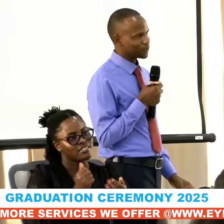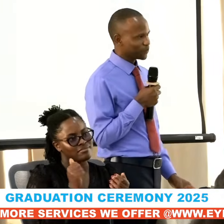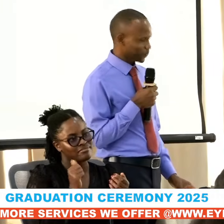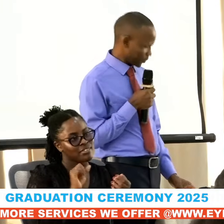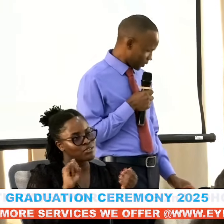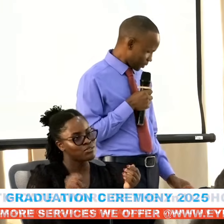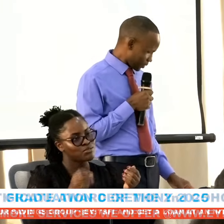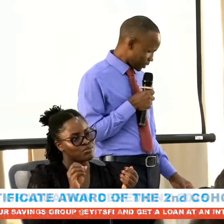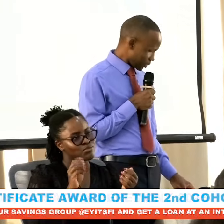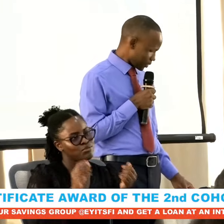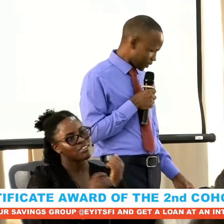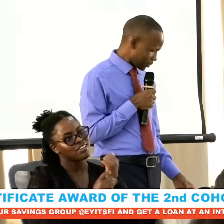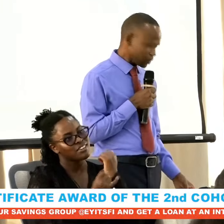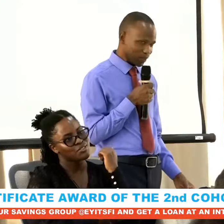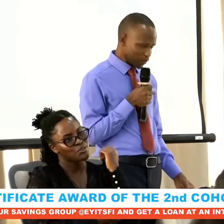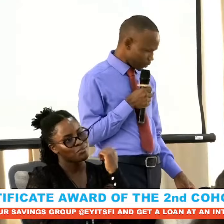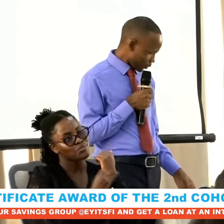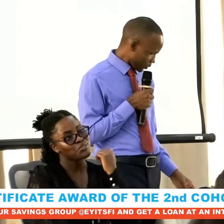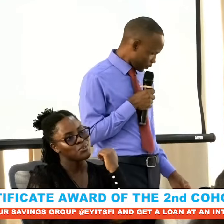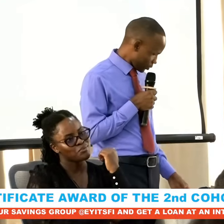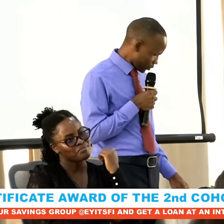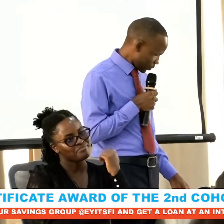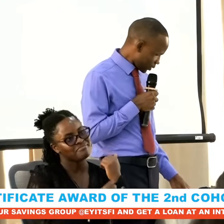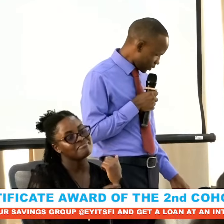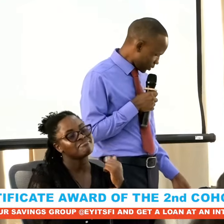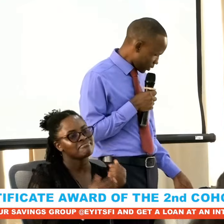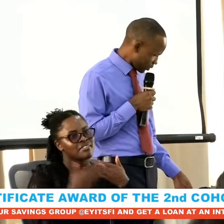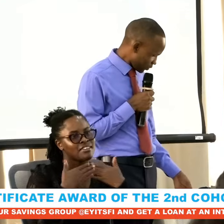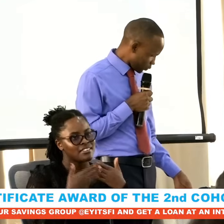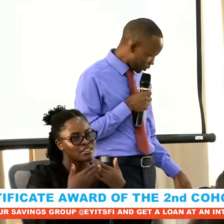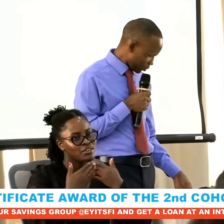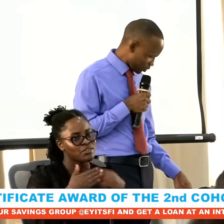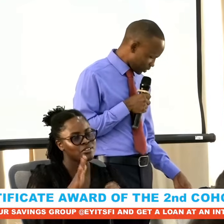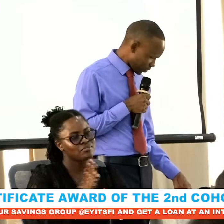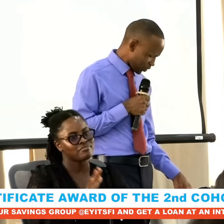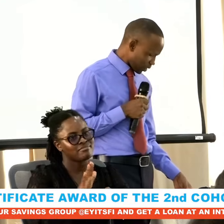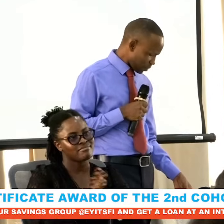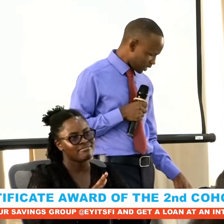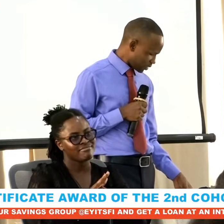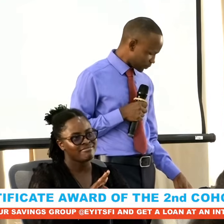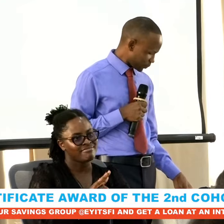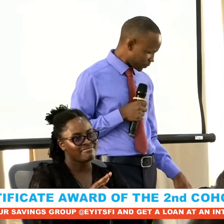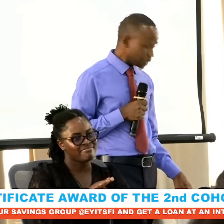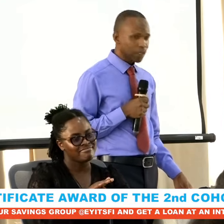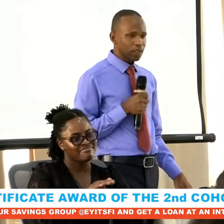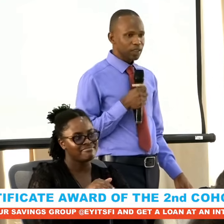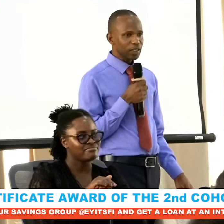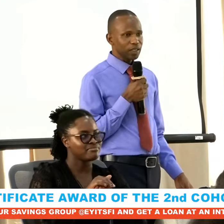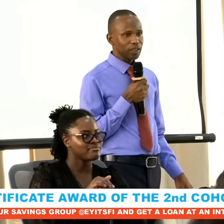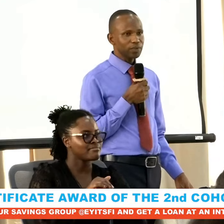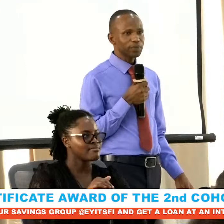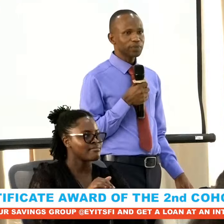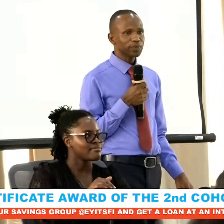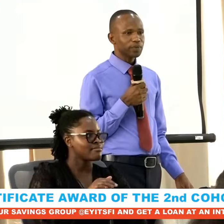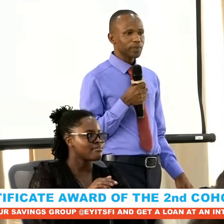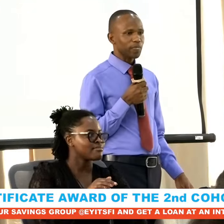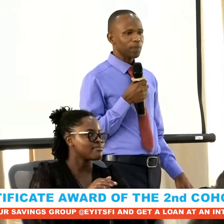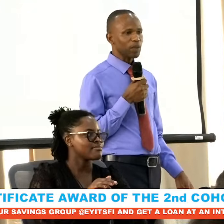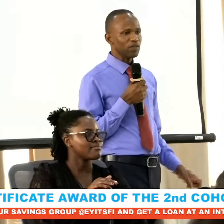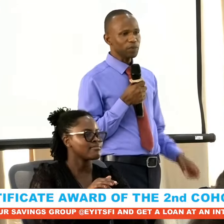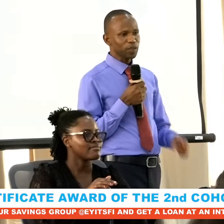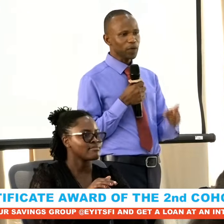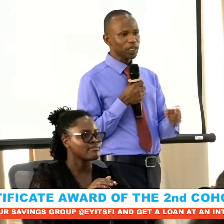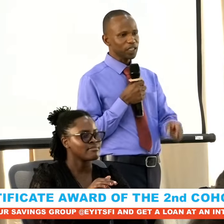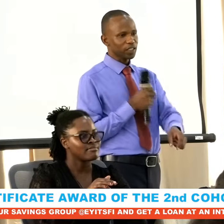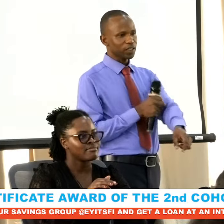Yeah. That's her. Thank you so much, Shira, for keeping the fire burning. Then